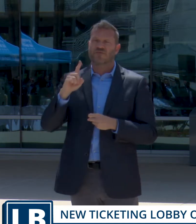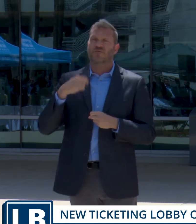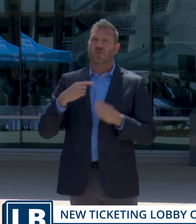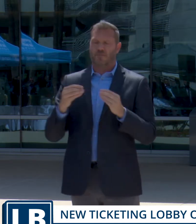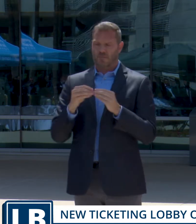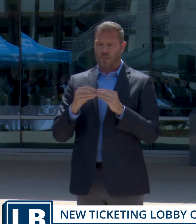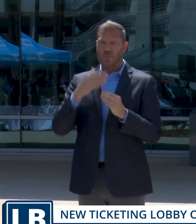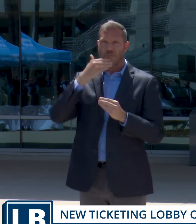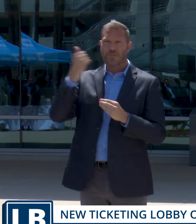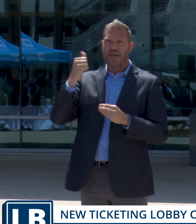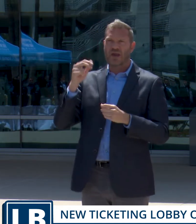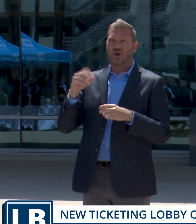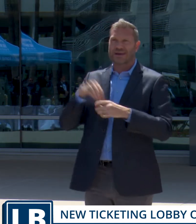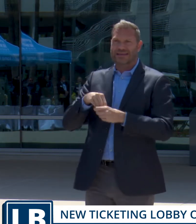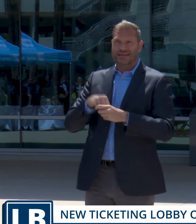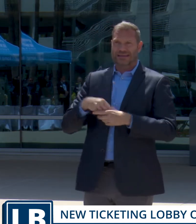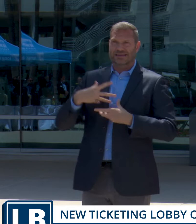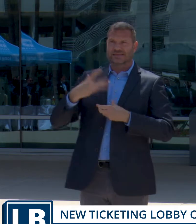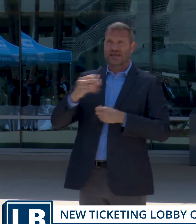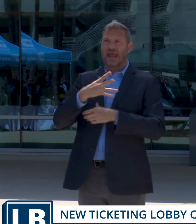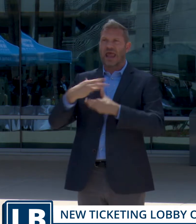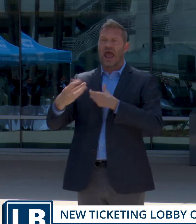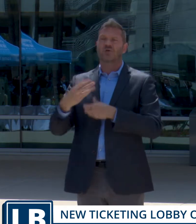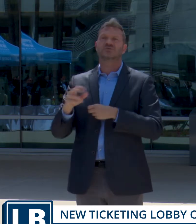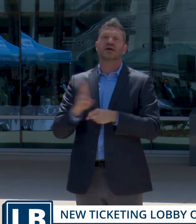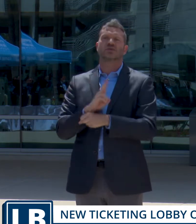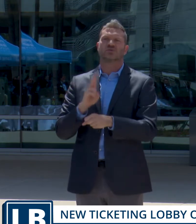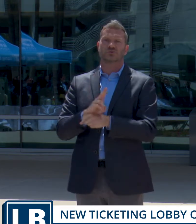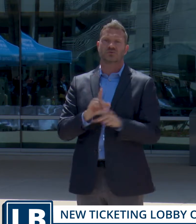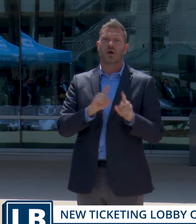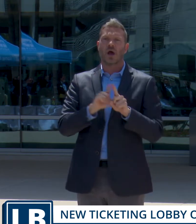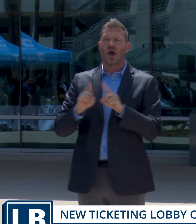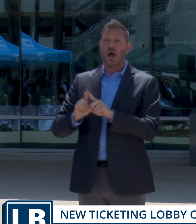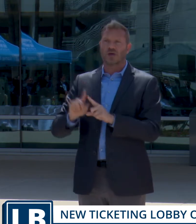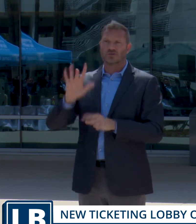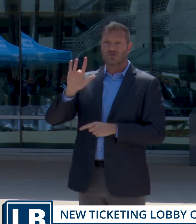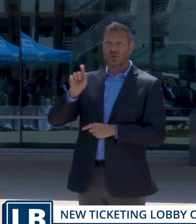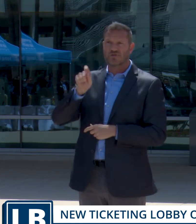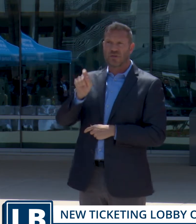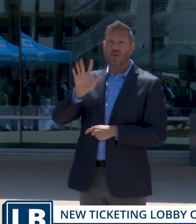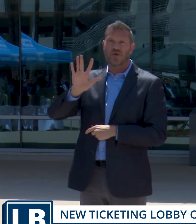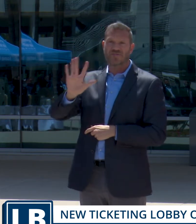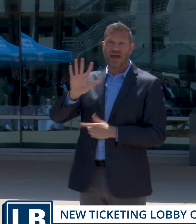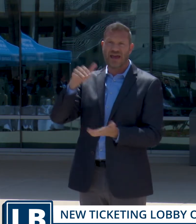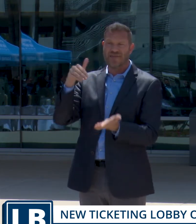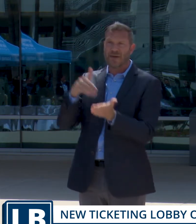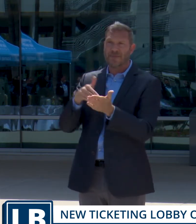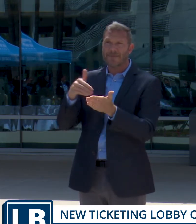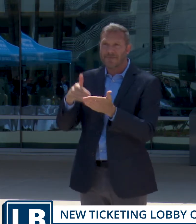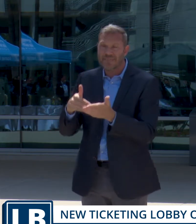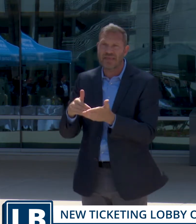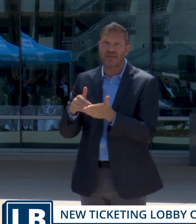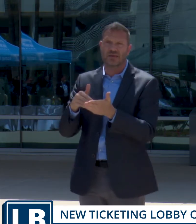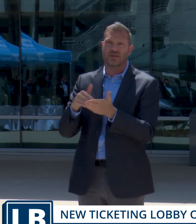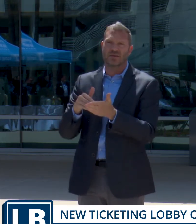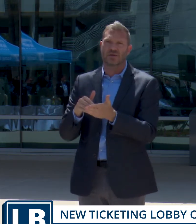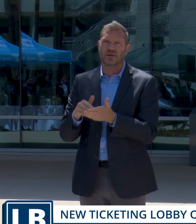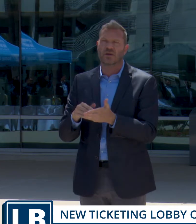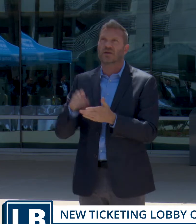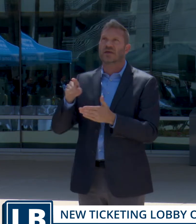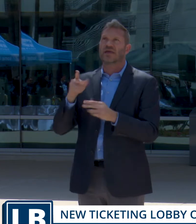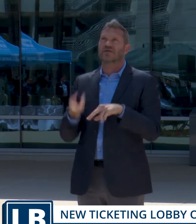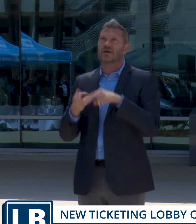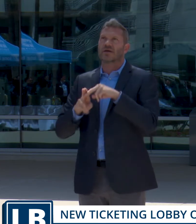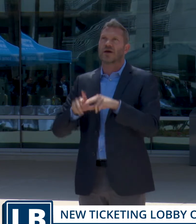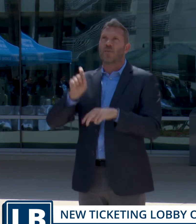usage. Meanwhile, our new state-of-the-art $25.5 million CBIS facility, the 0.5 count, you got to count